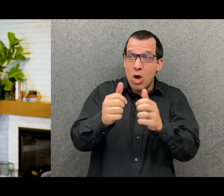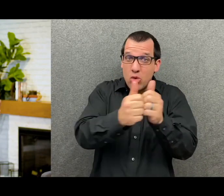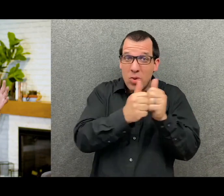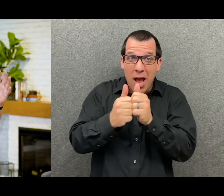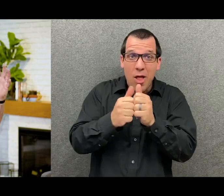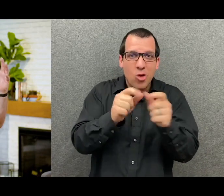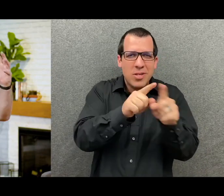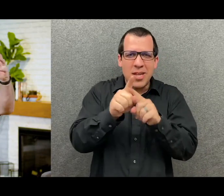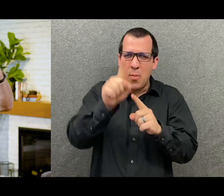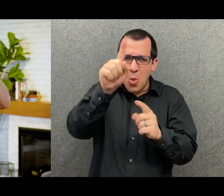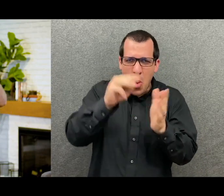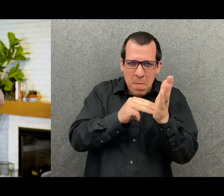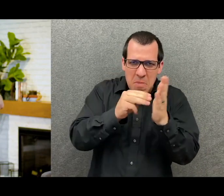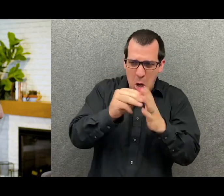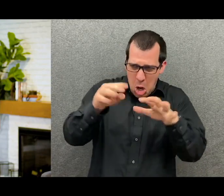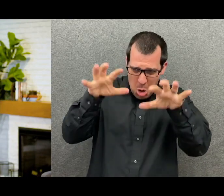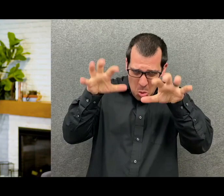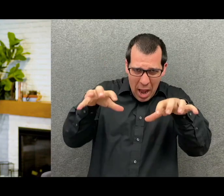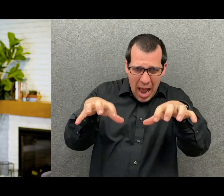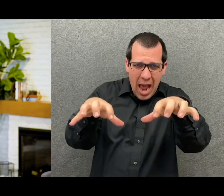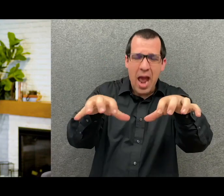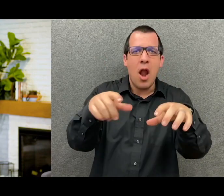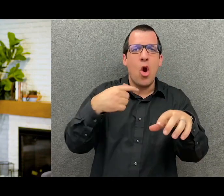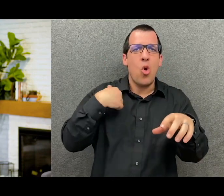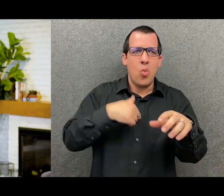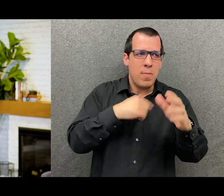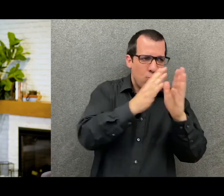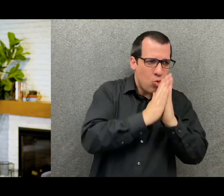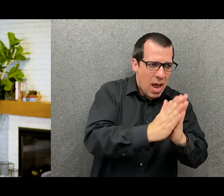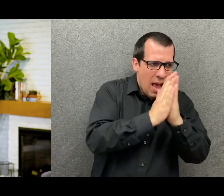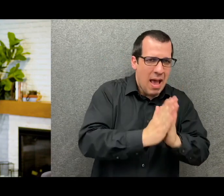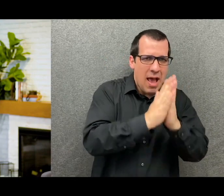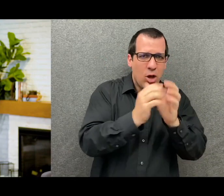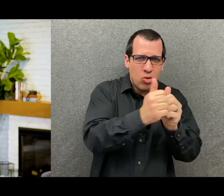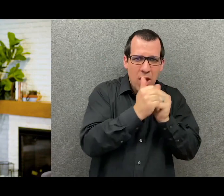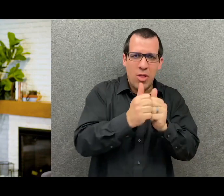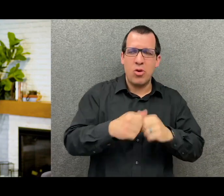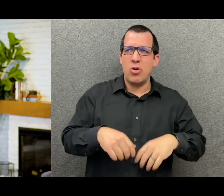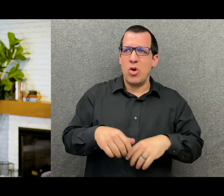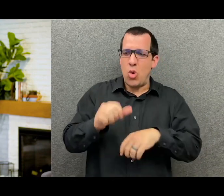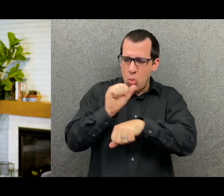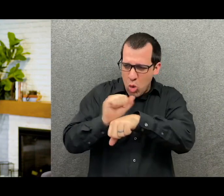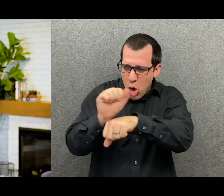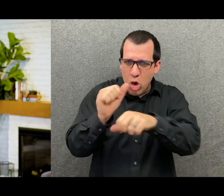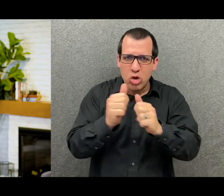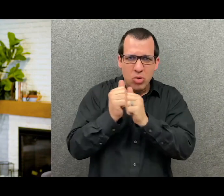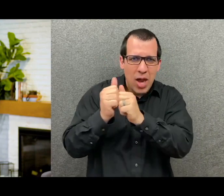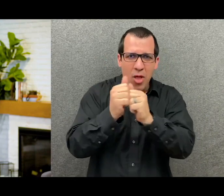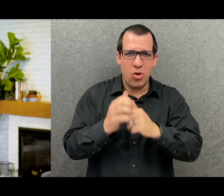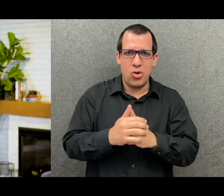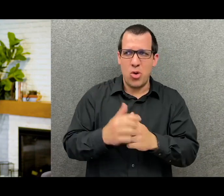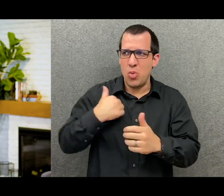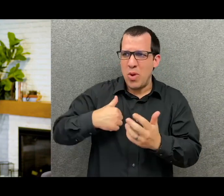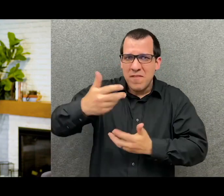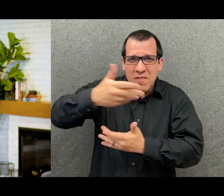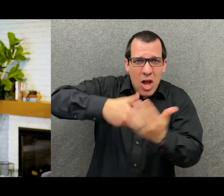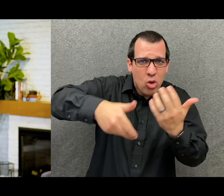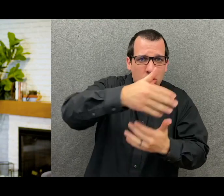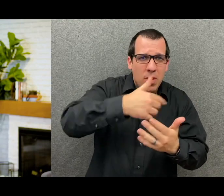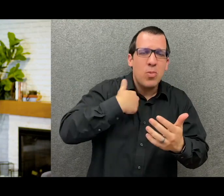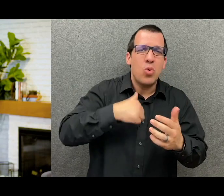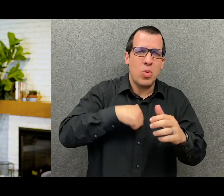but together, a million of us as drops of rains, praying together, working together, fellowshipping